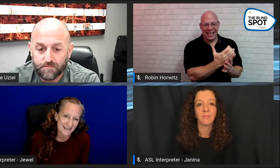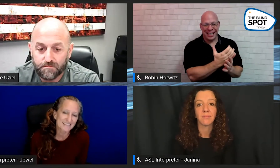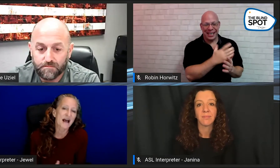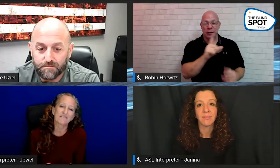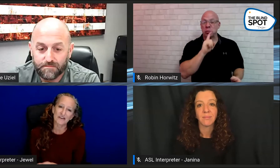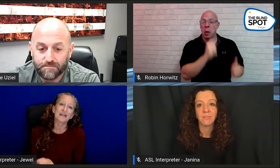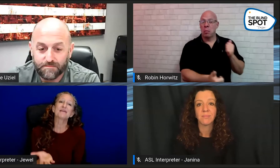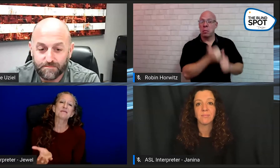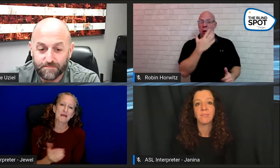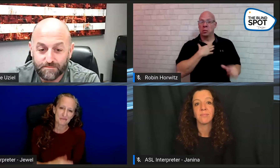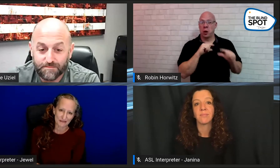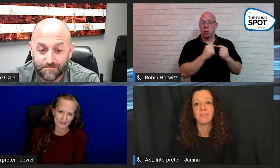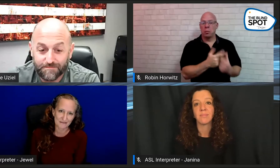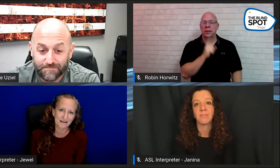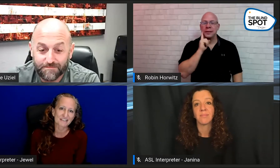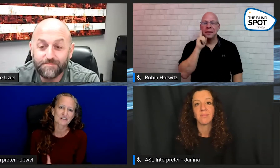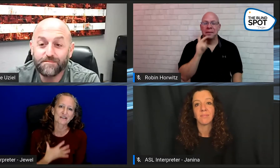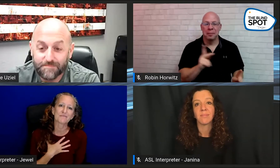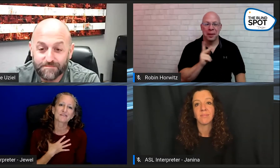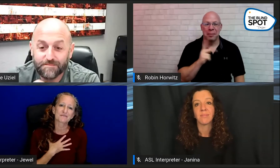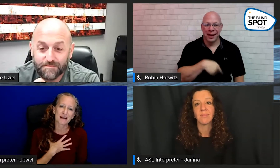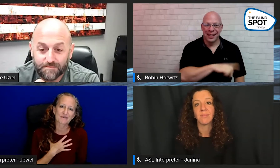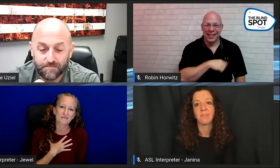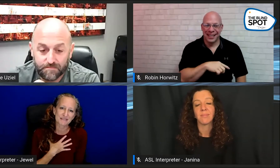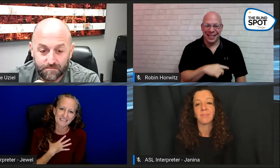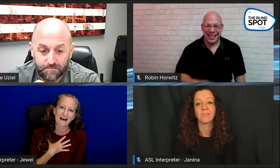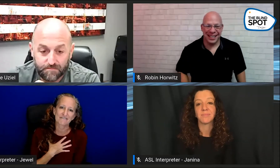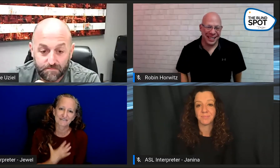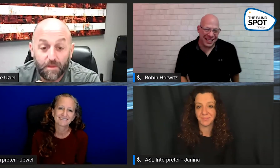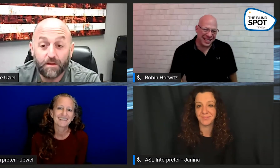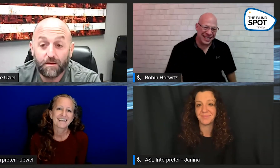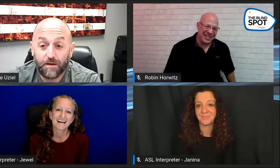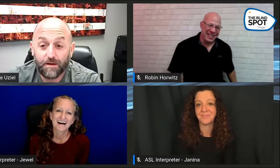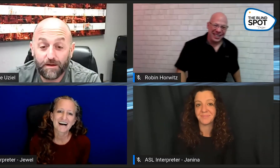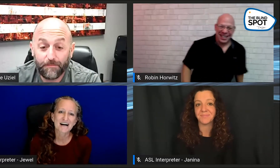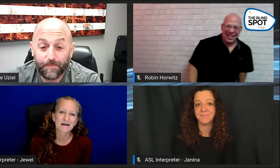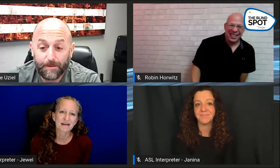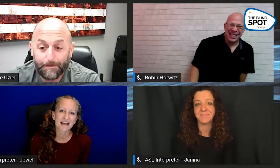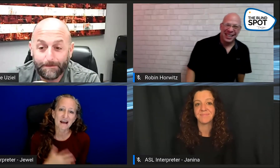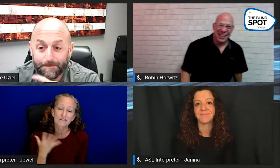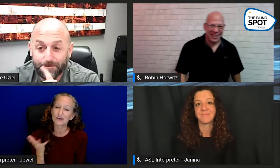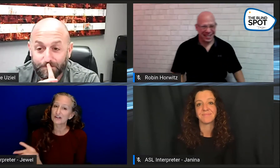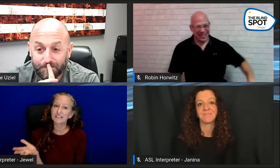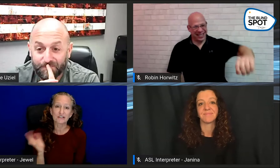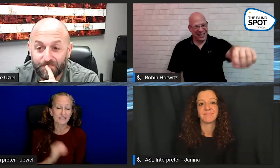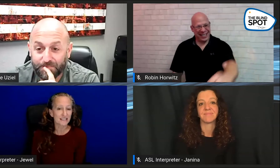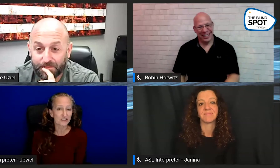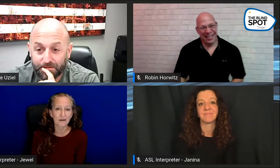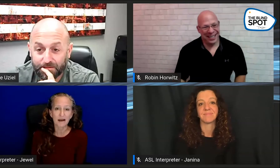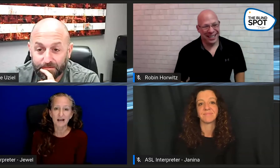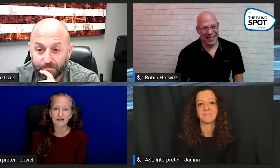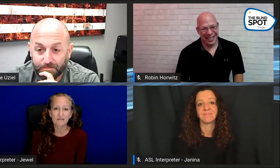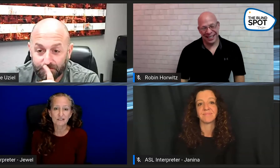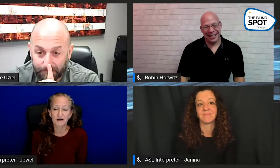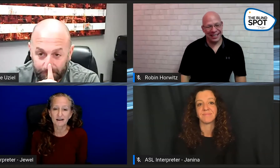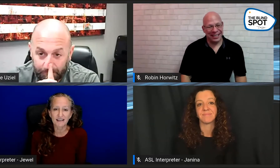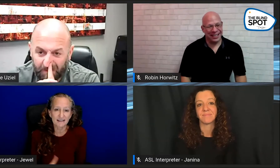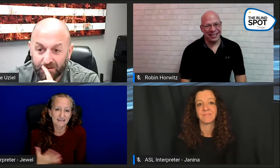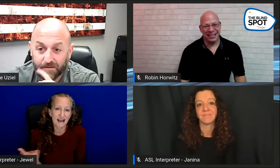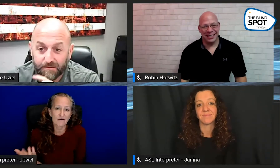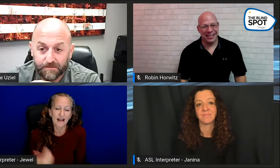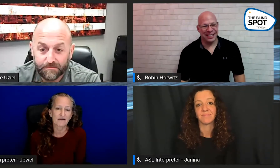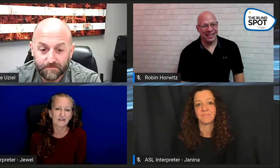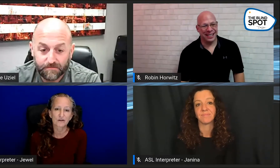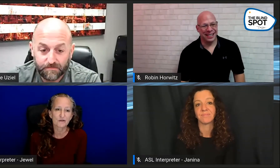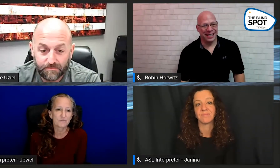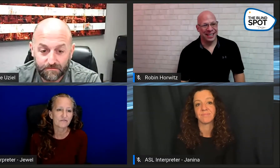in a few hearing people into the picture. So most of my group is deaf. And I learned to teach them how to use the market. And